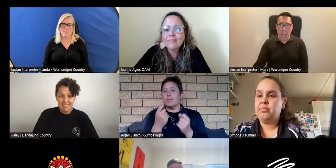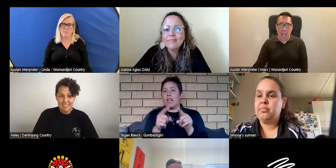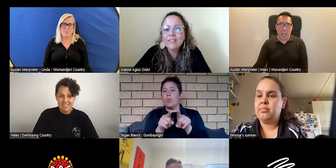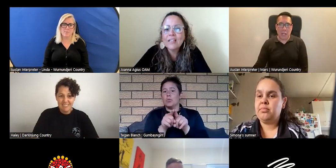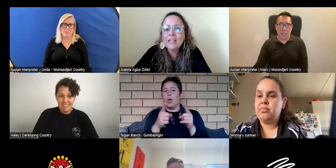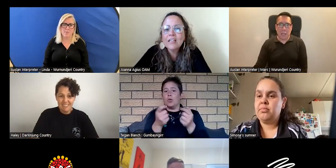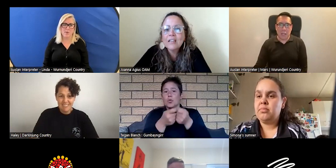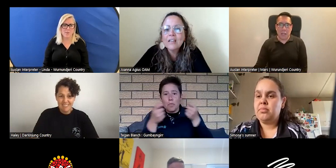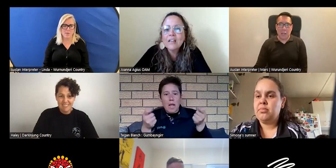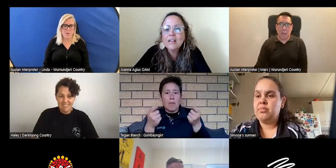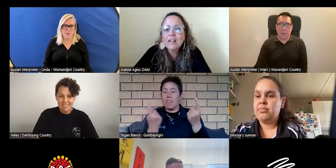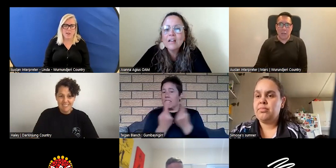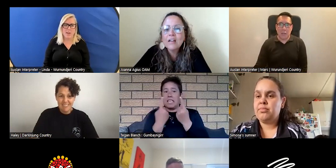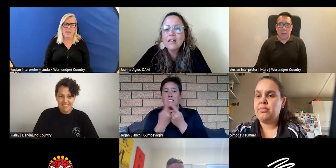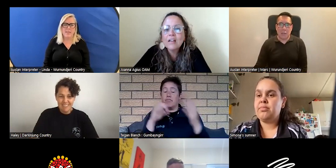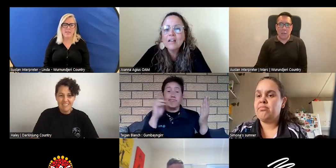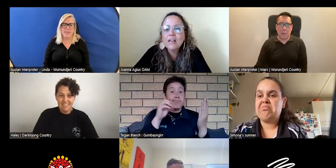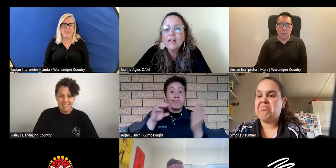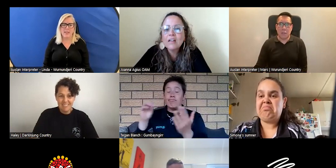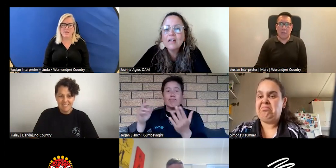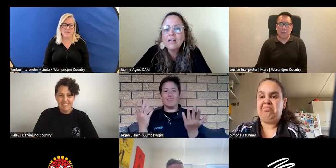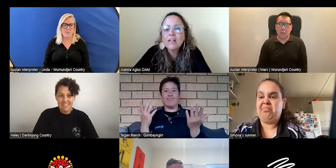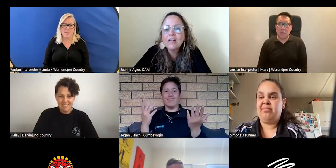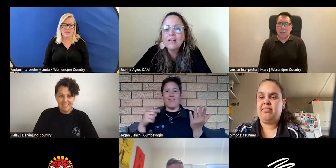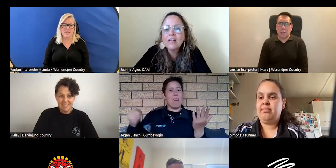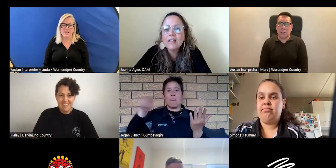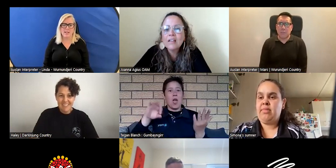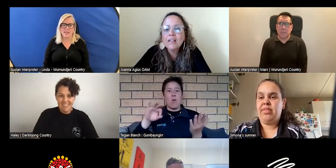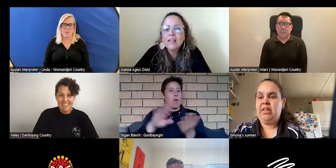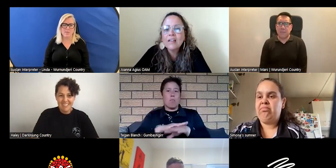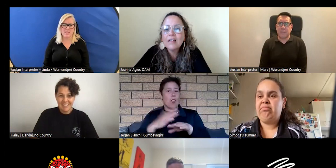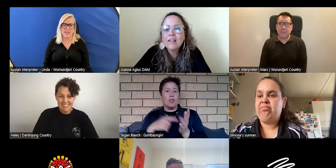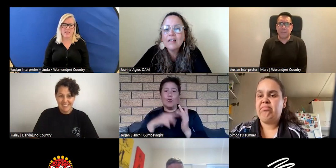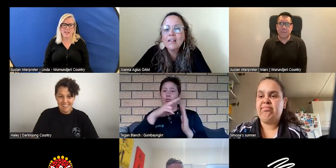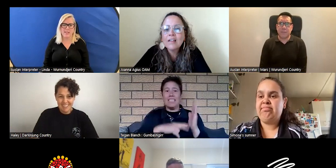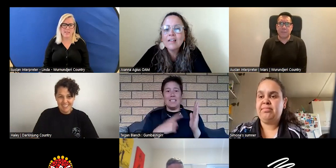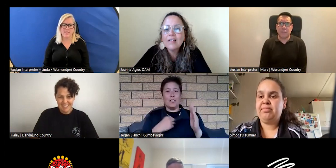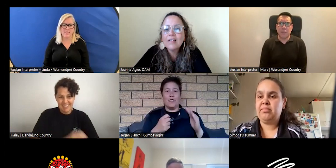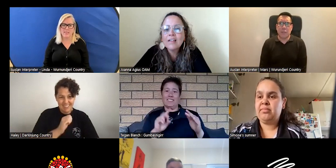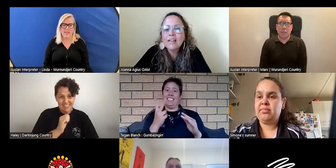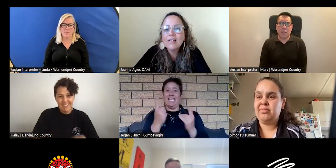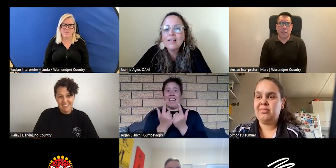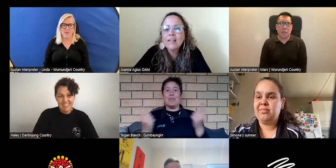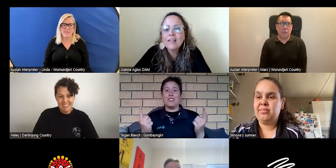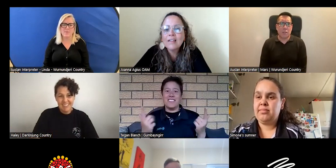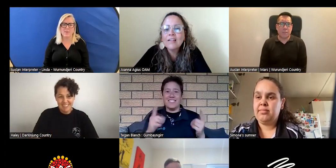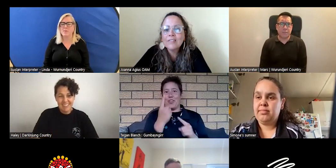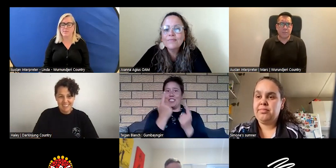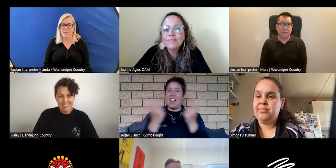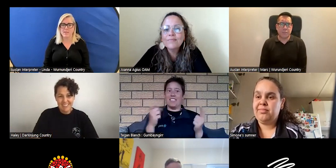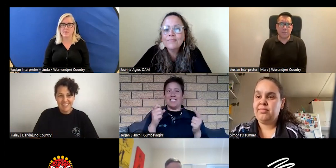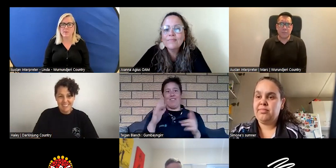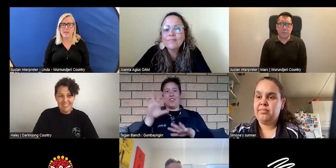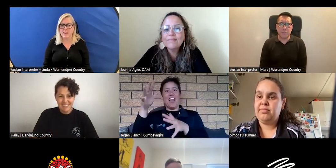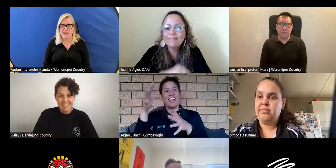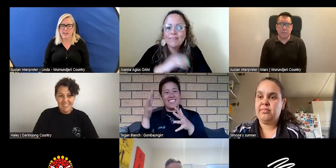there were also in newspapers and things like that. It wasn't there. It was very difficult